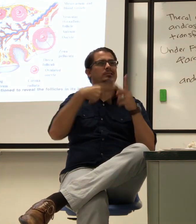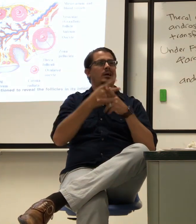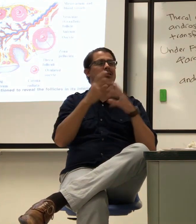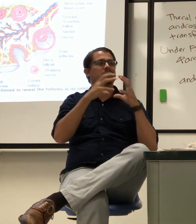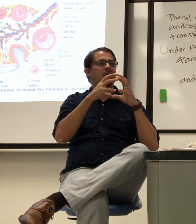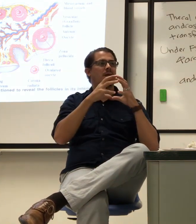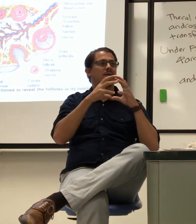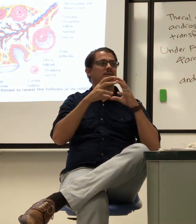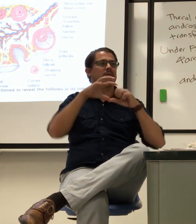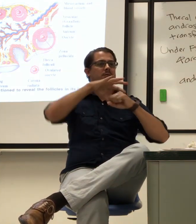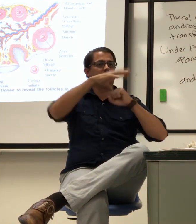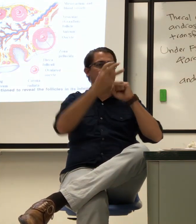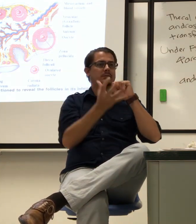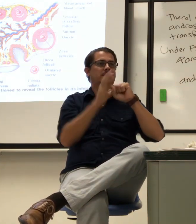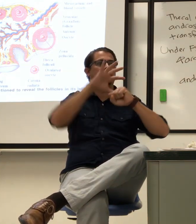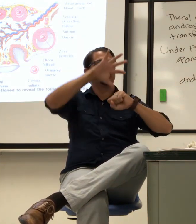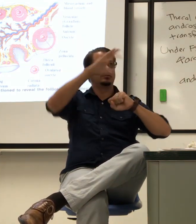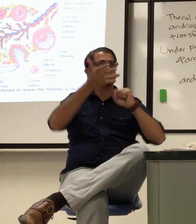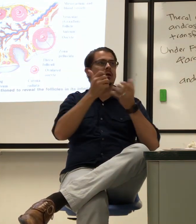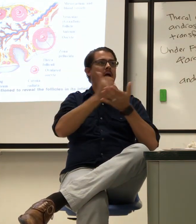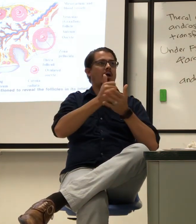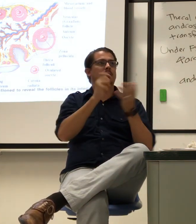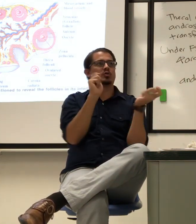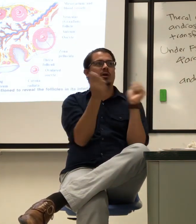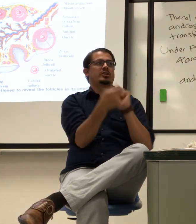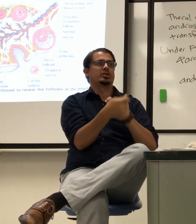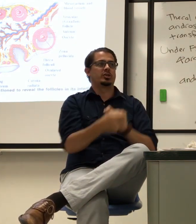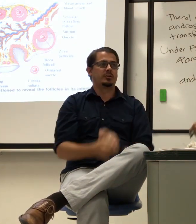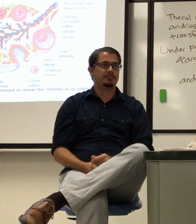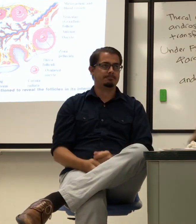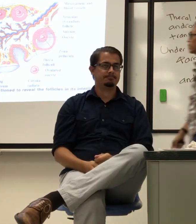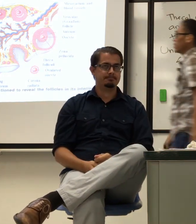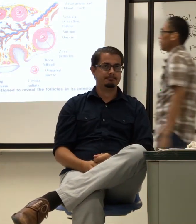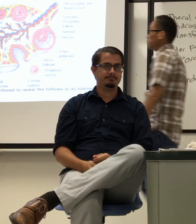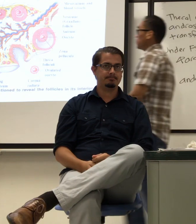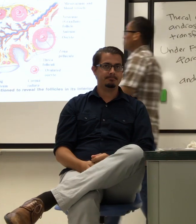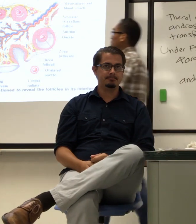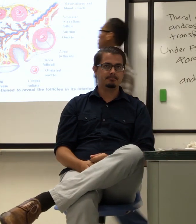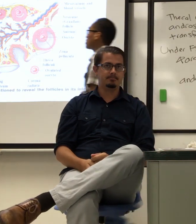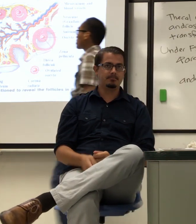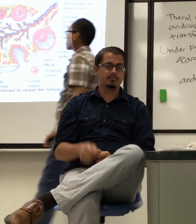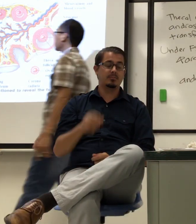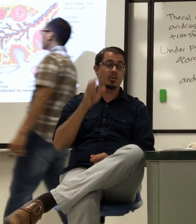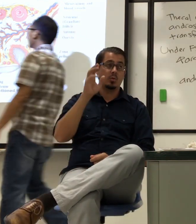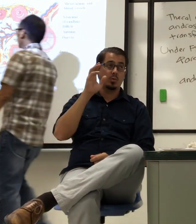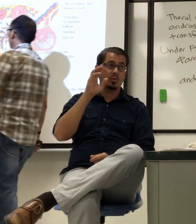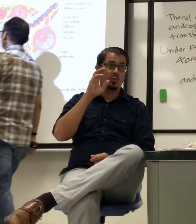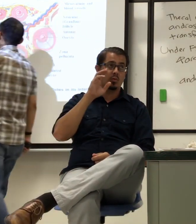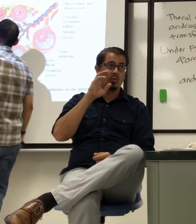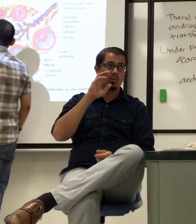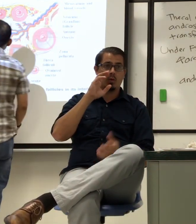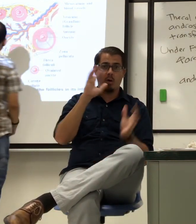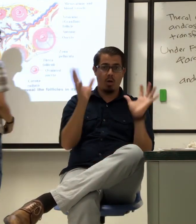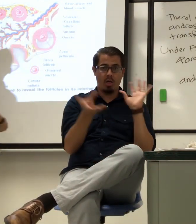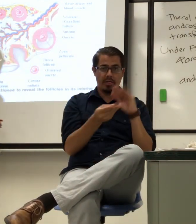that cellular physiology. So this is how you